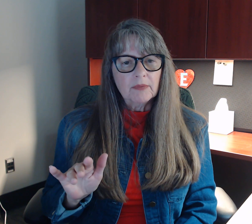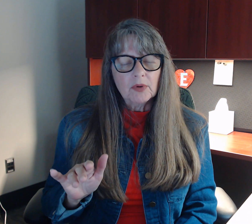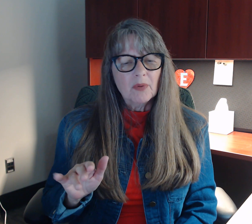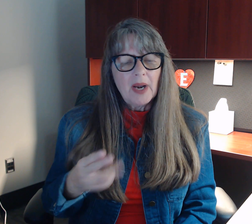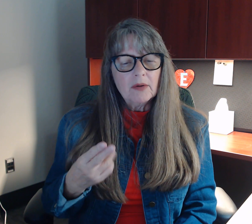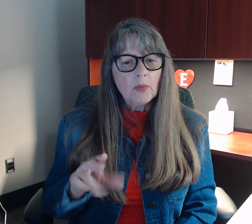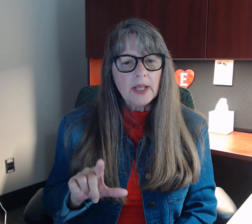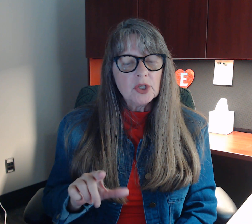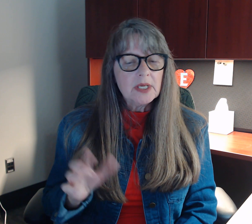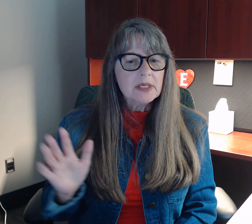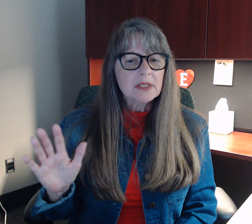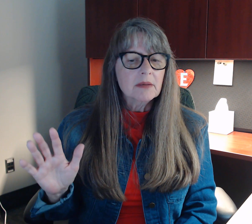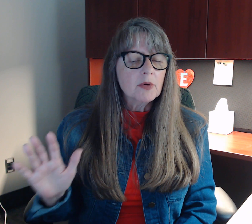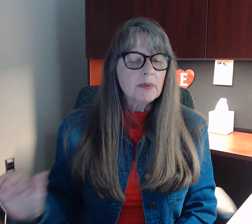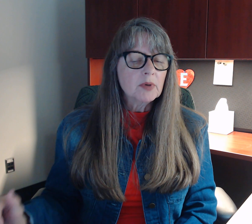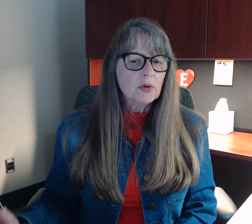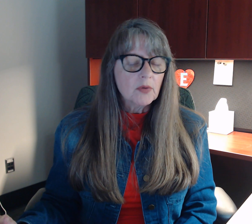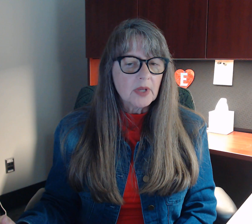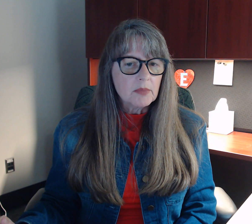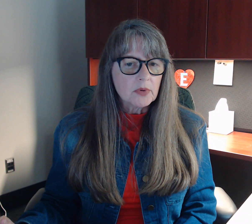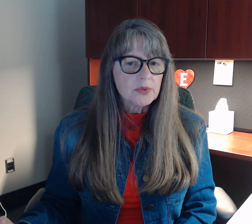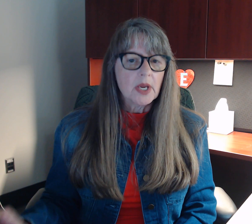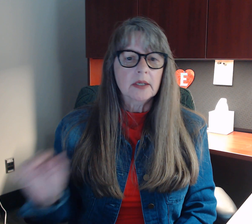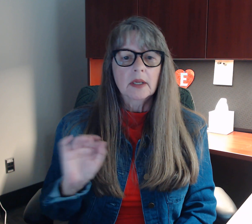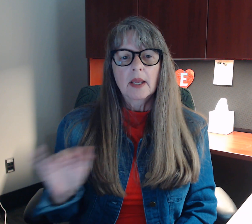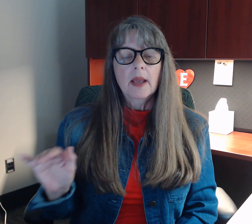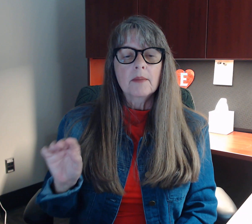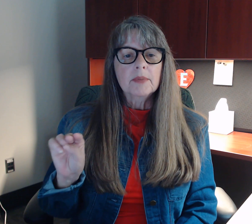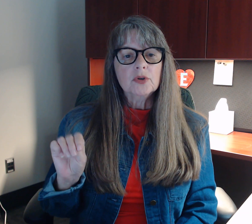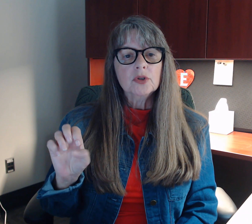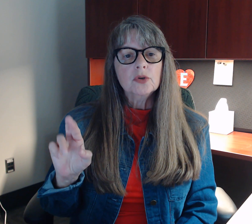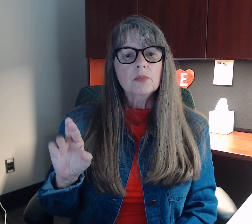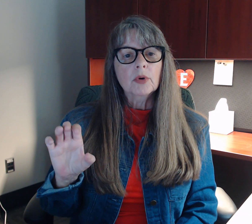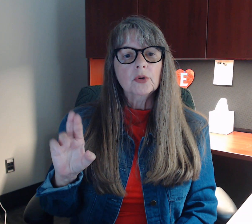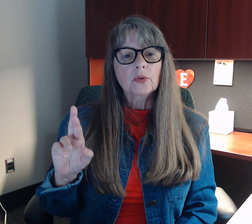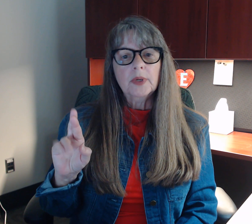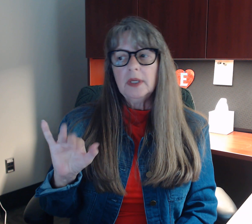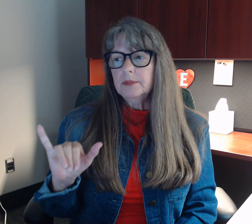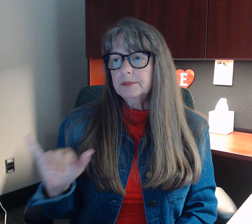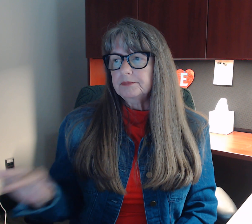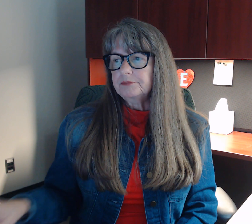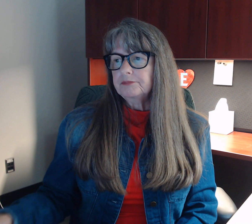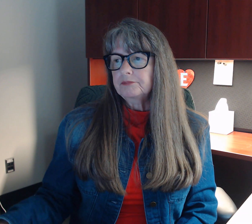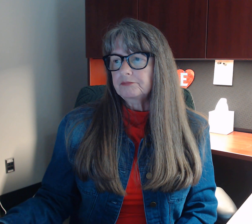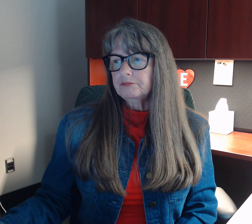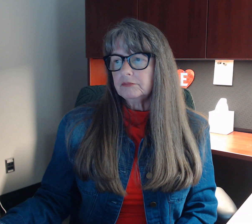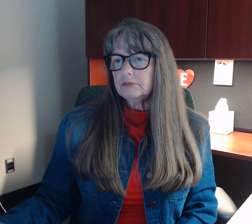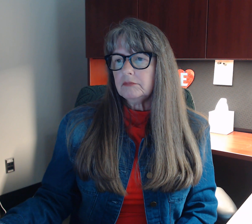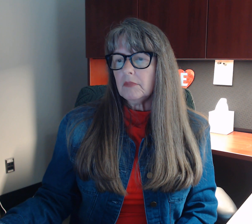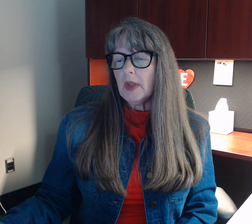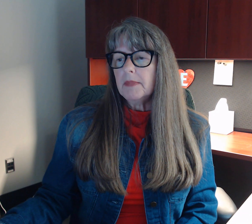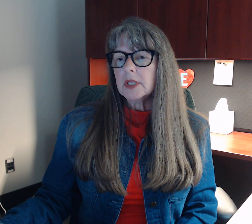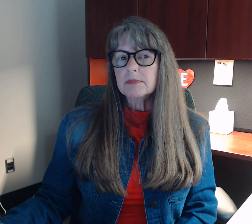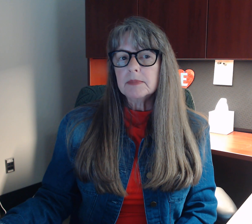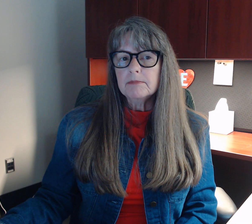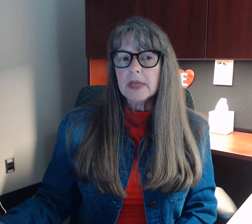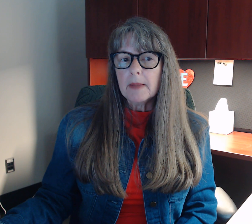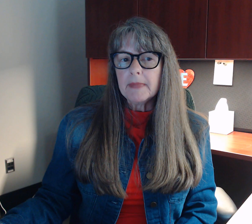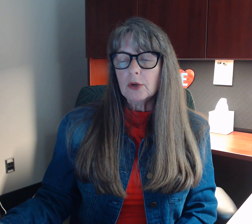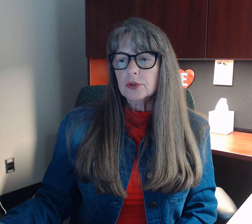going, well, I don't know what He is, and most people don't know the chemical sign. But you could do mercury, but it's millimeters.